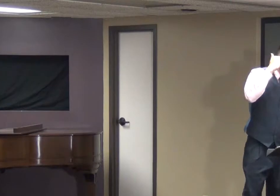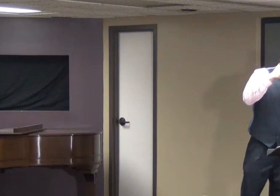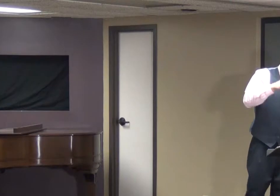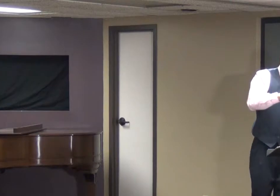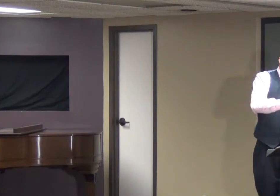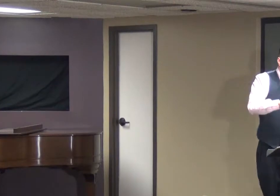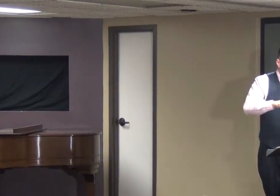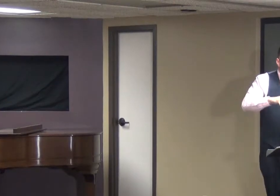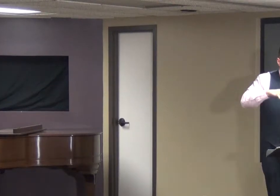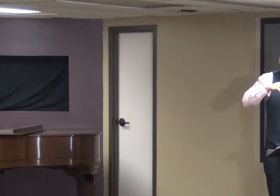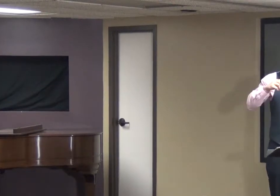know.